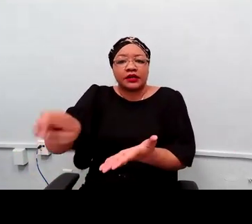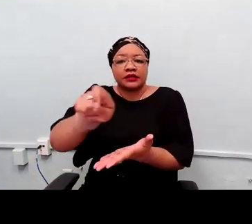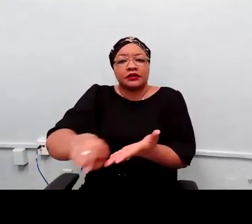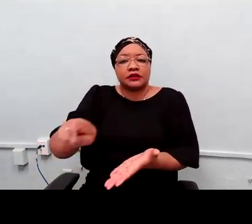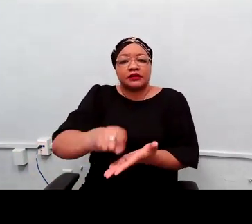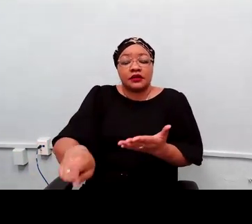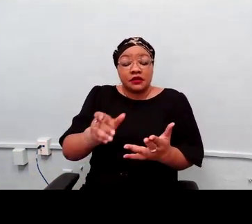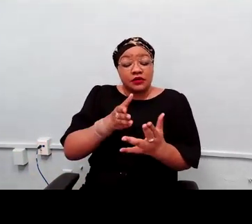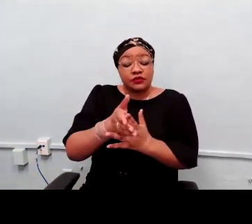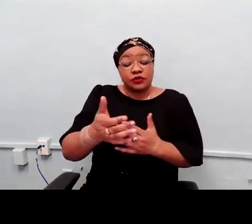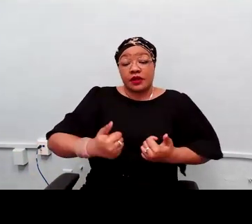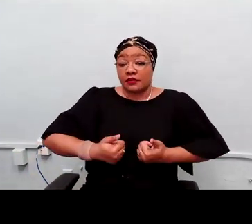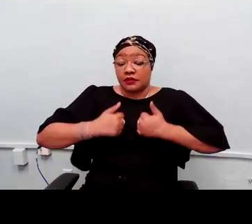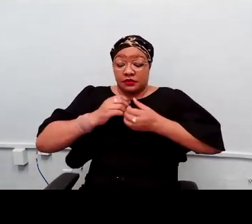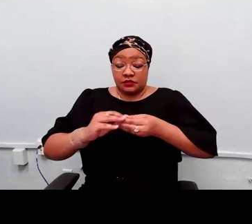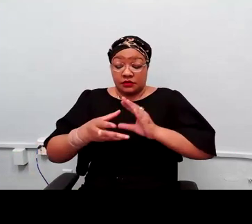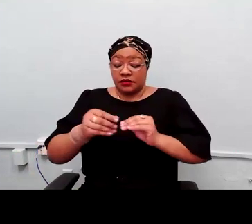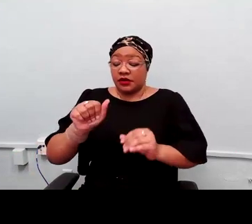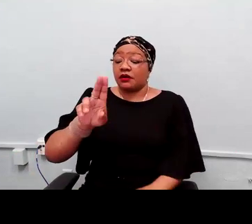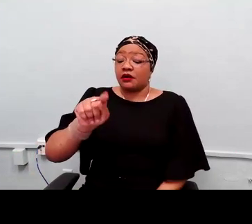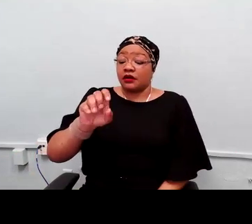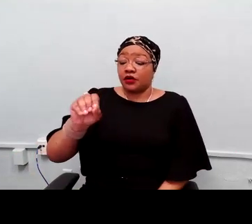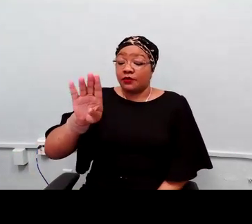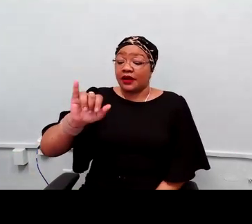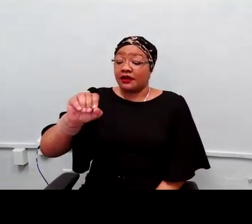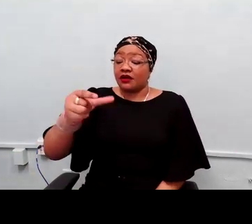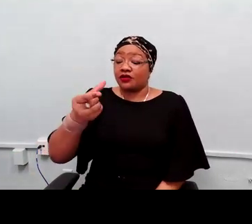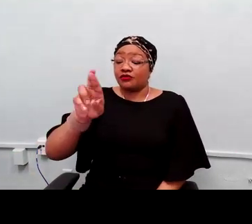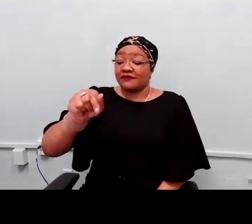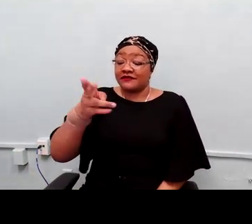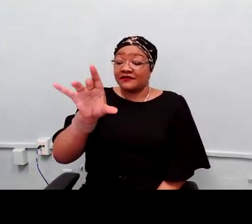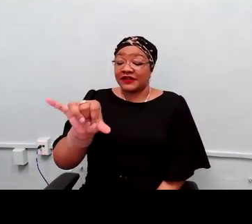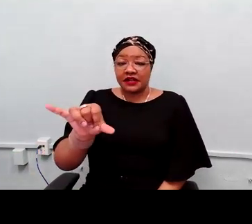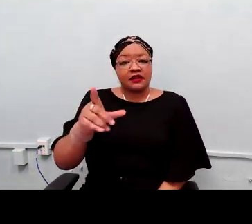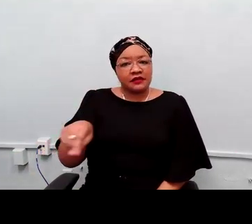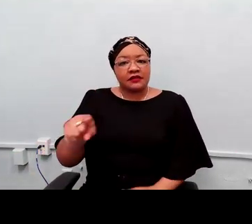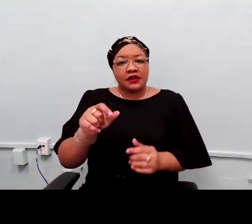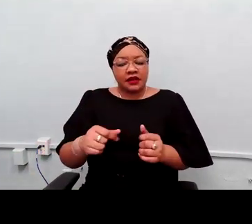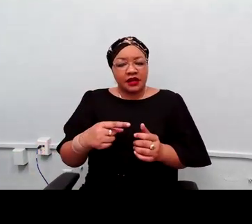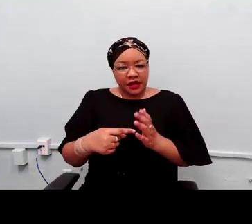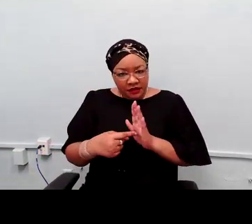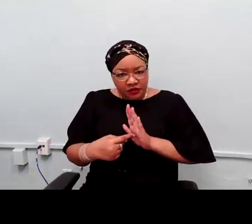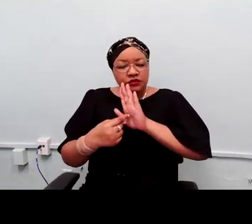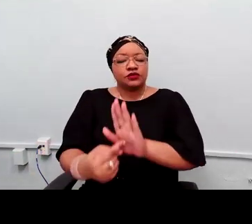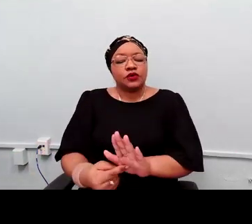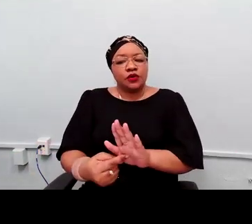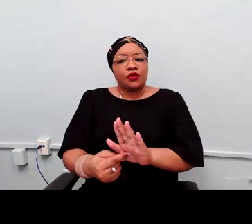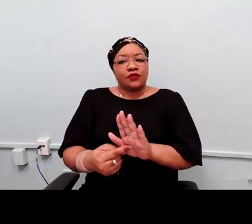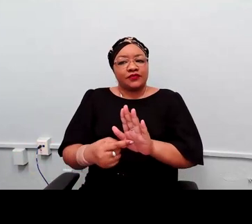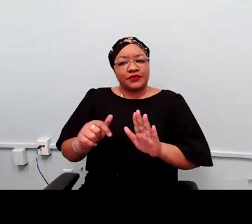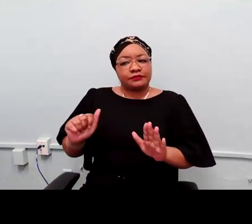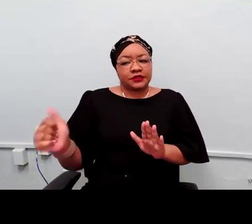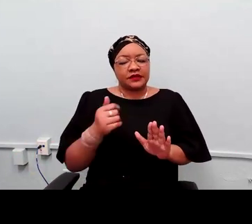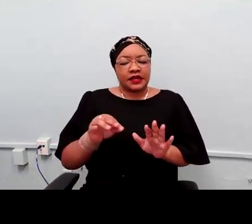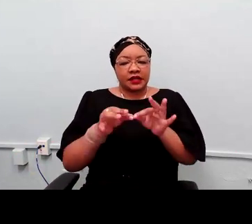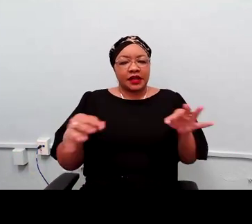these writers could at once shape a public self and language and protest the